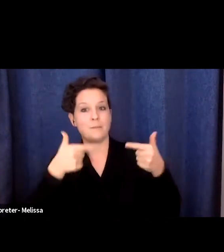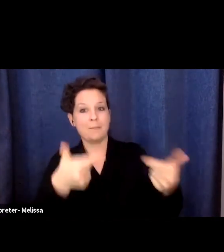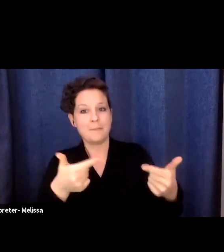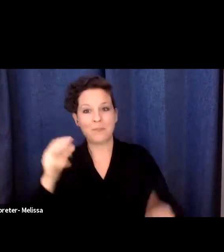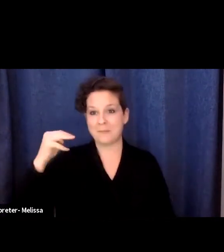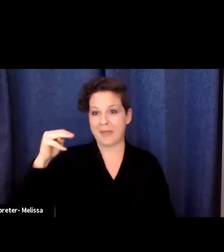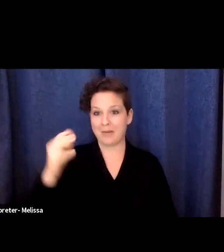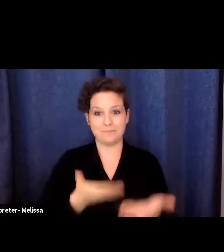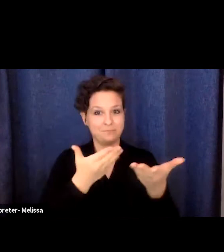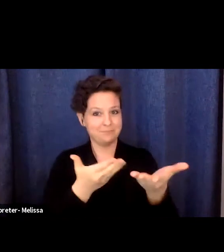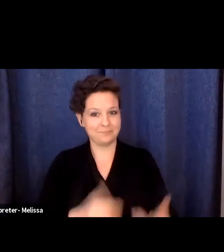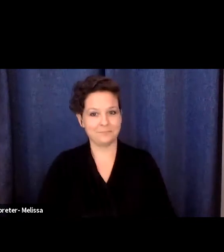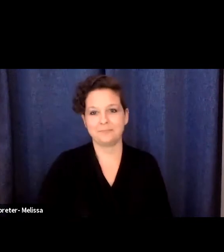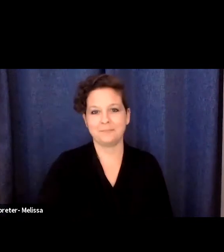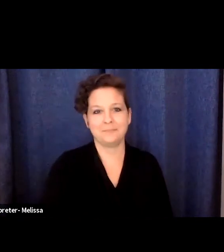started.